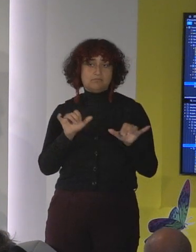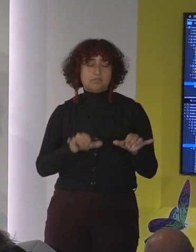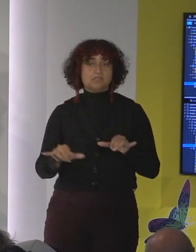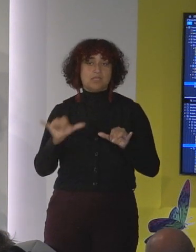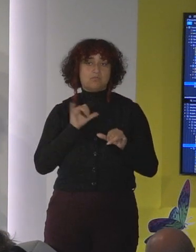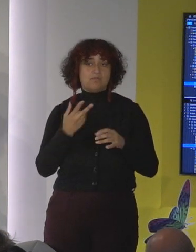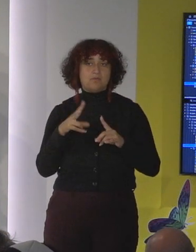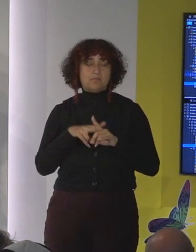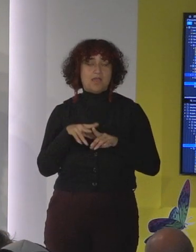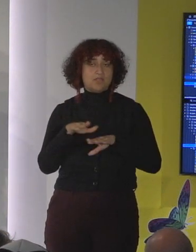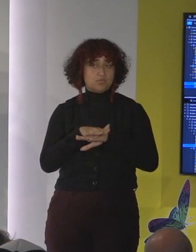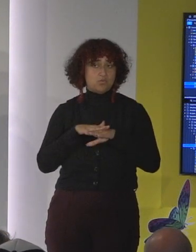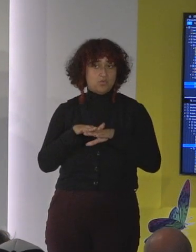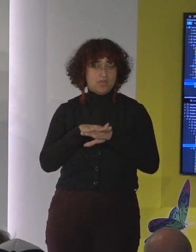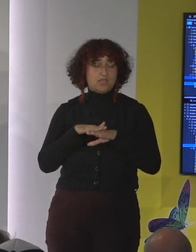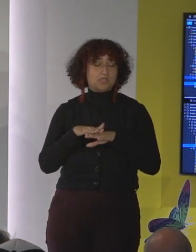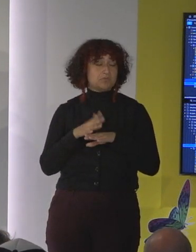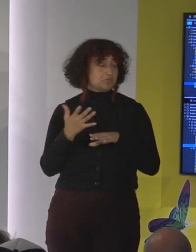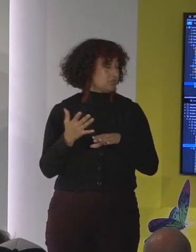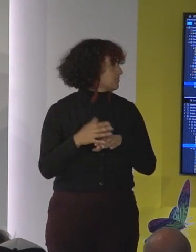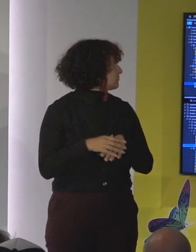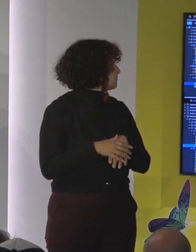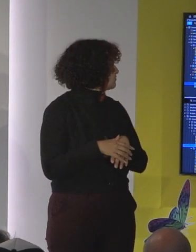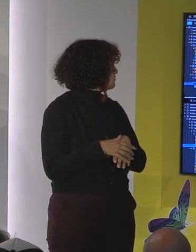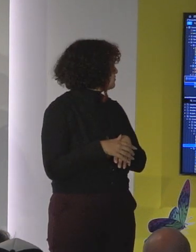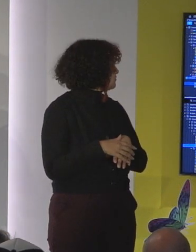smoothing and clicked apply.